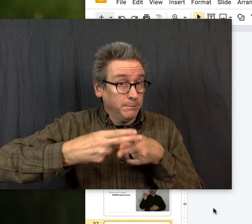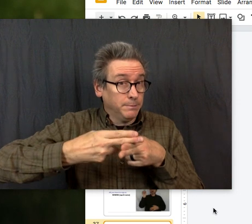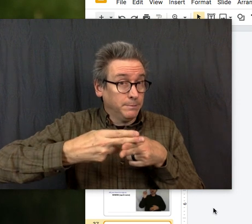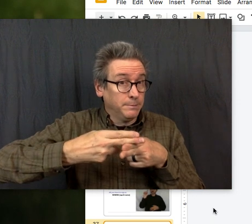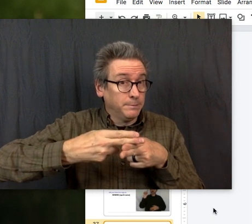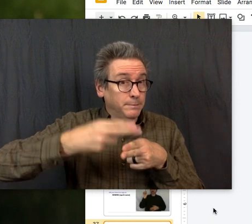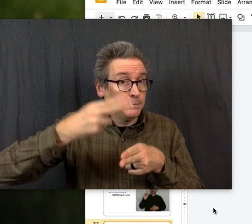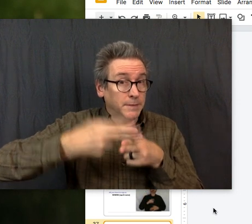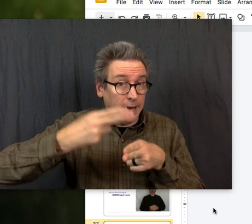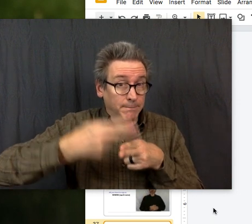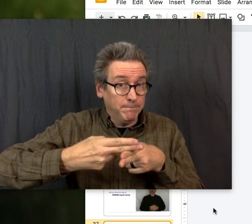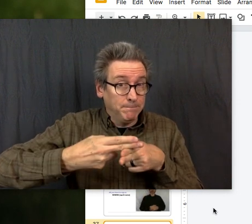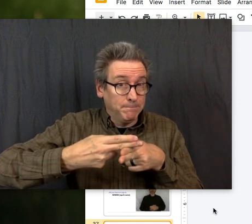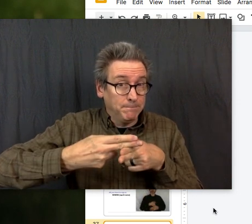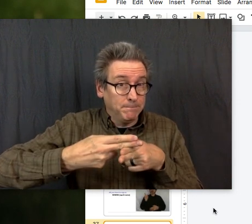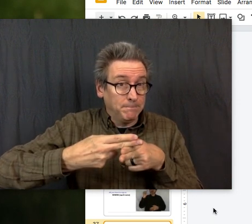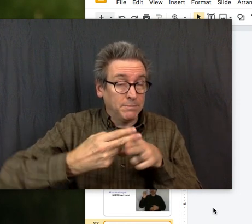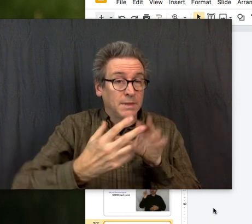Name.